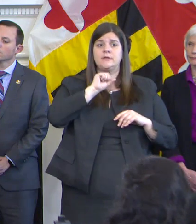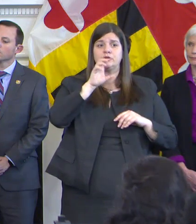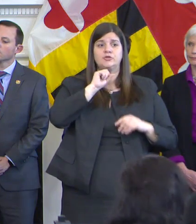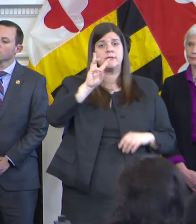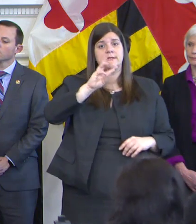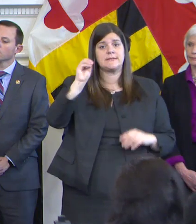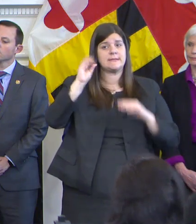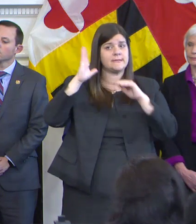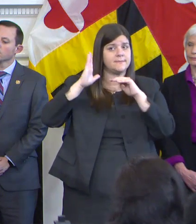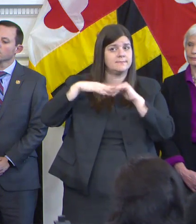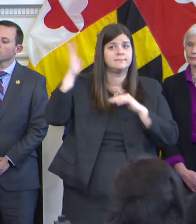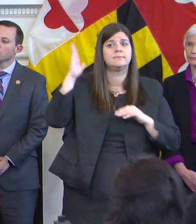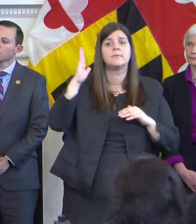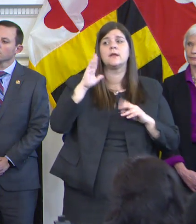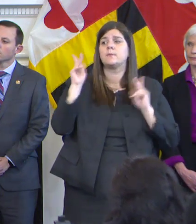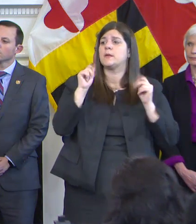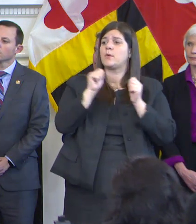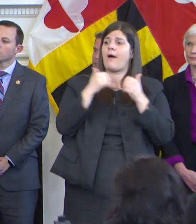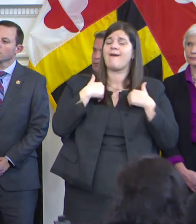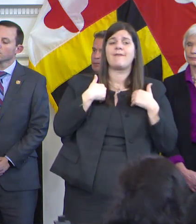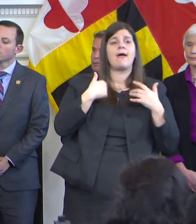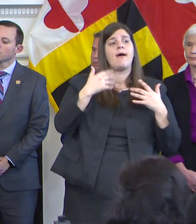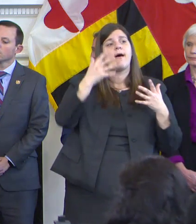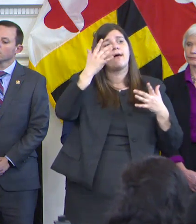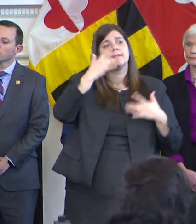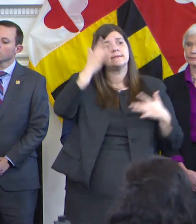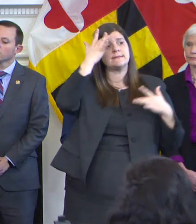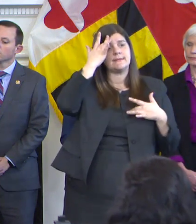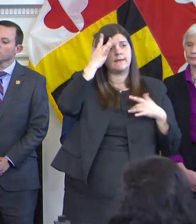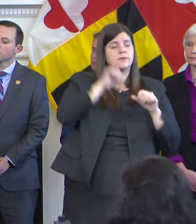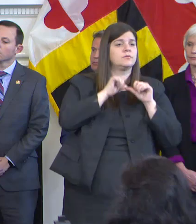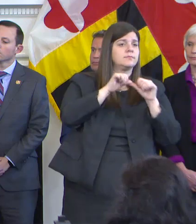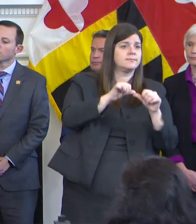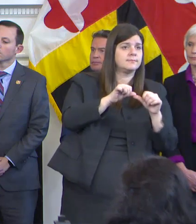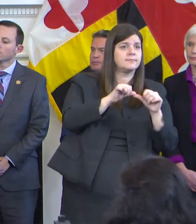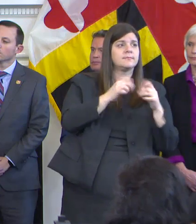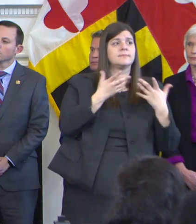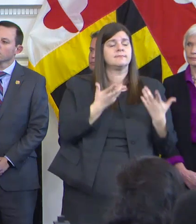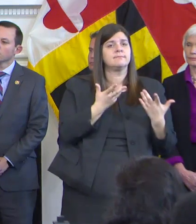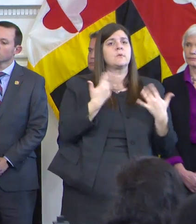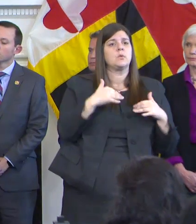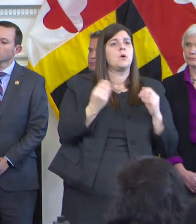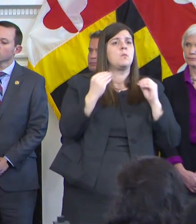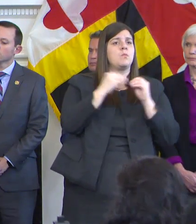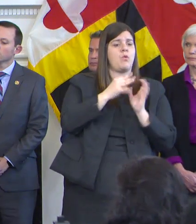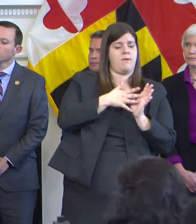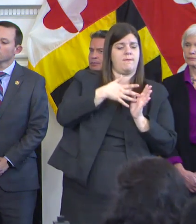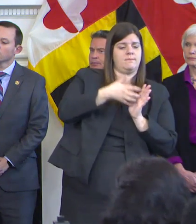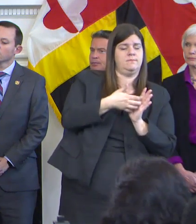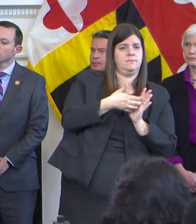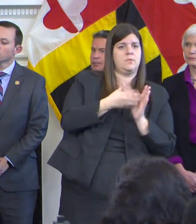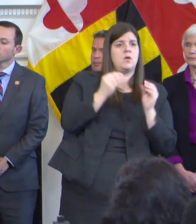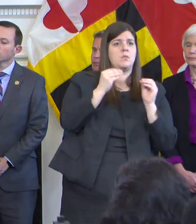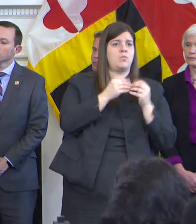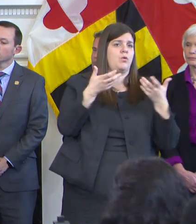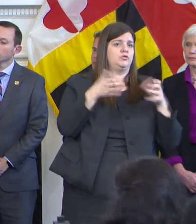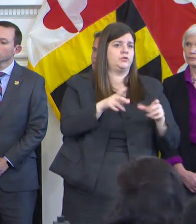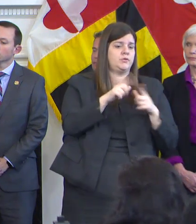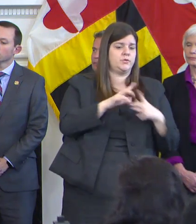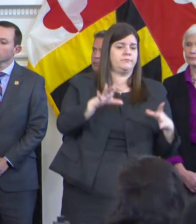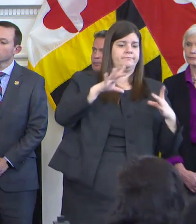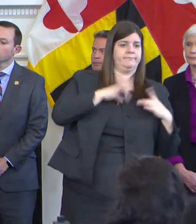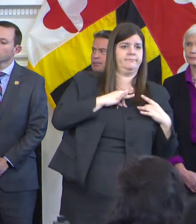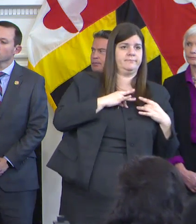underlying health conditions are much more vulnerable and at a significantly higher risk